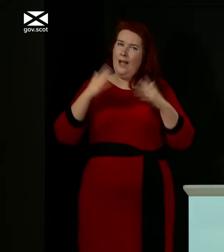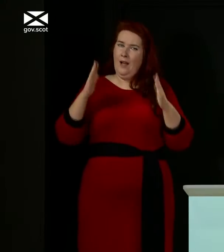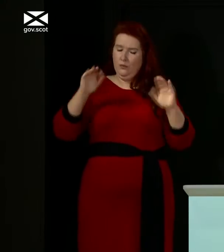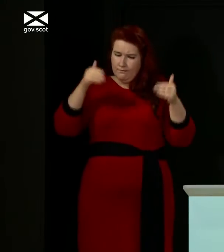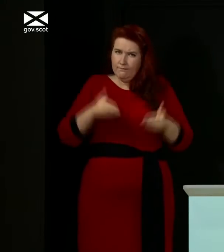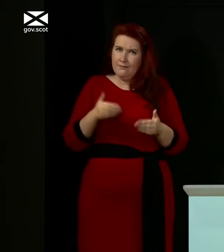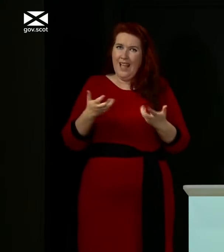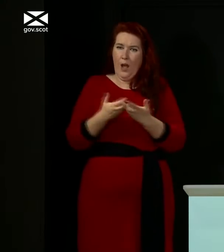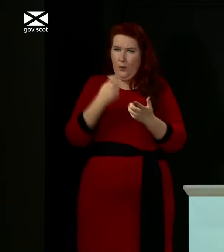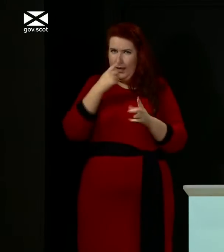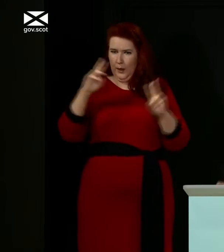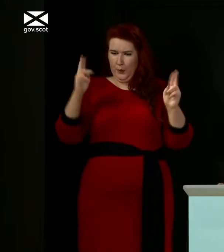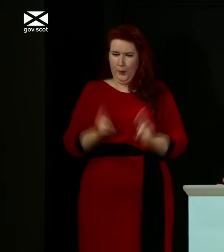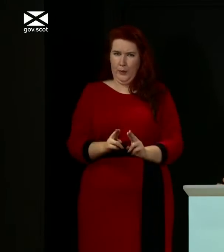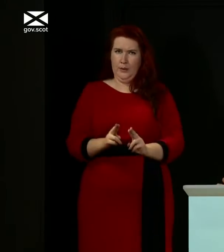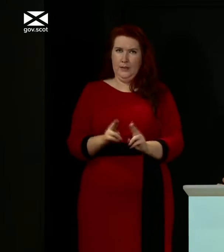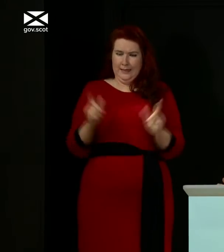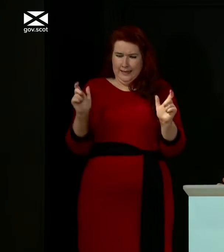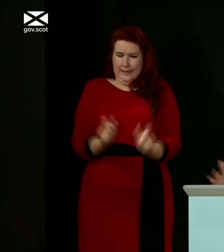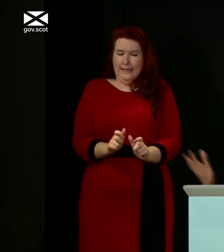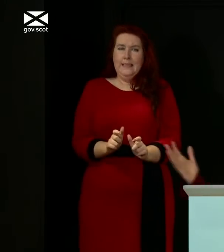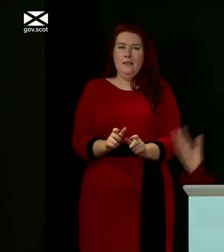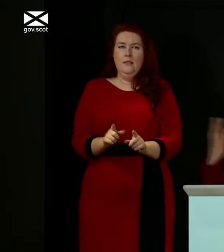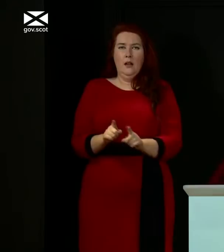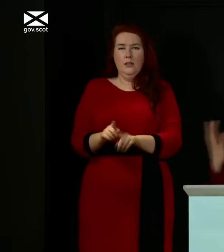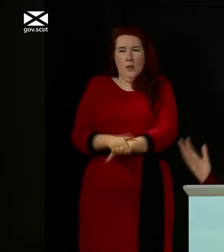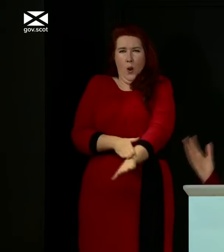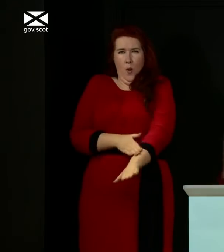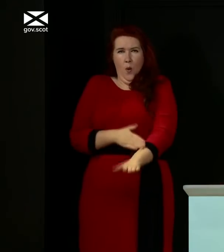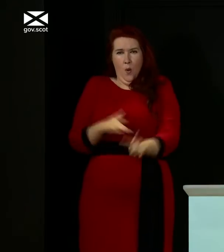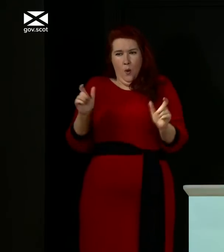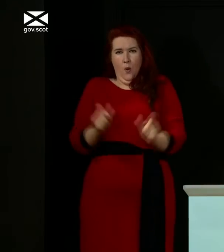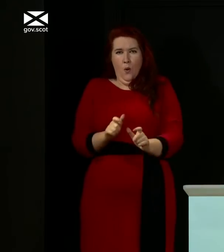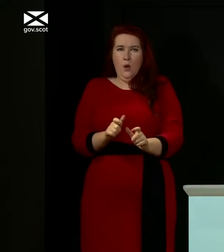now to suppress it, as well as obviously having